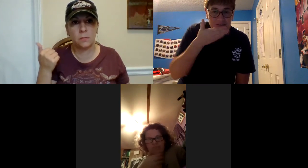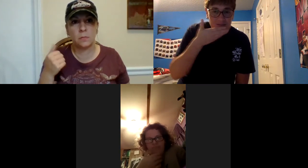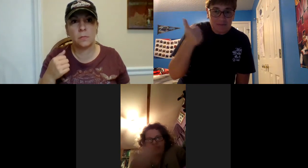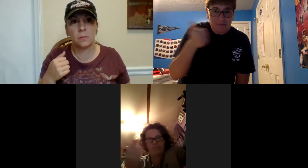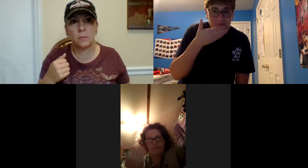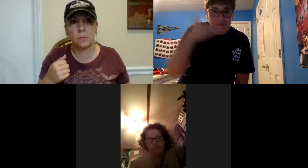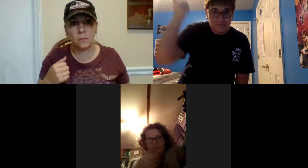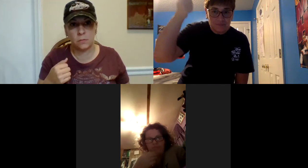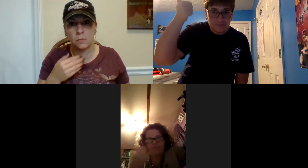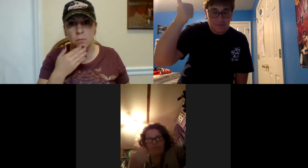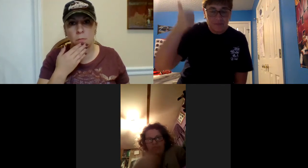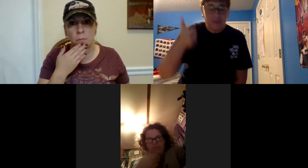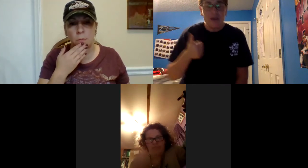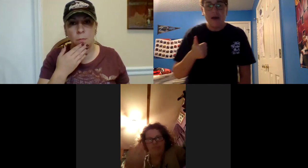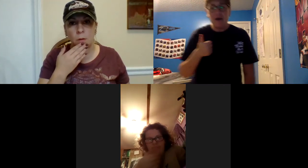best.